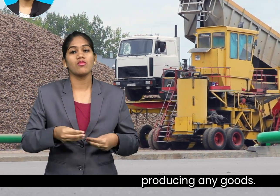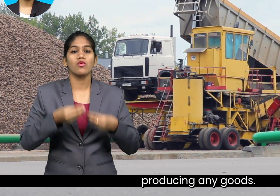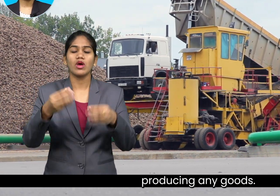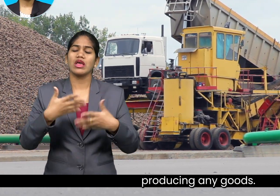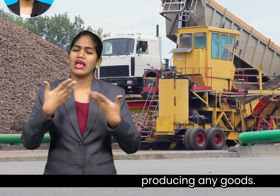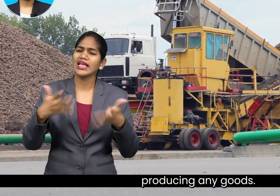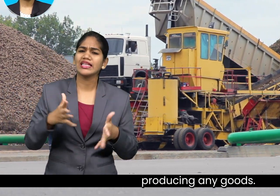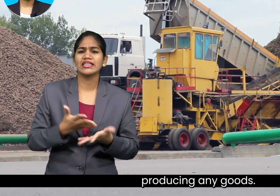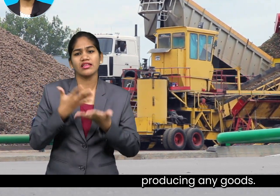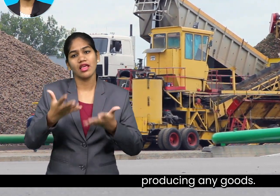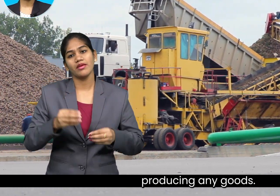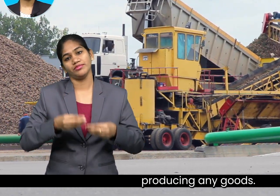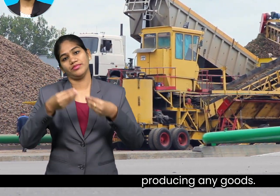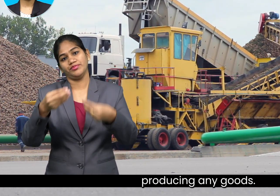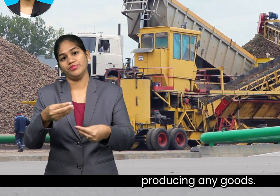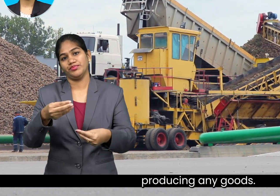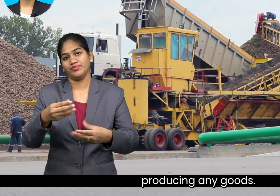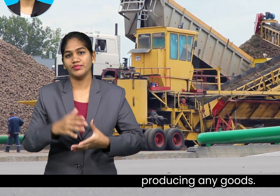goods.